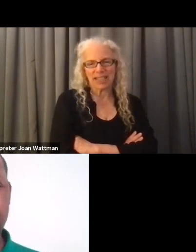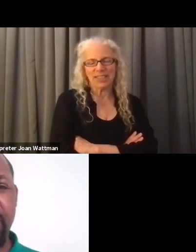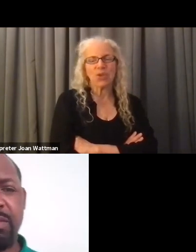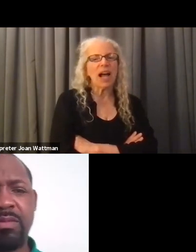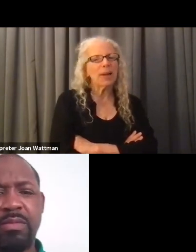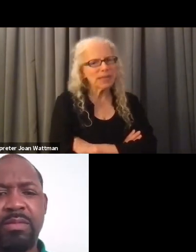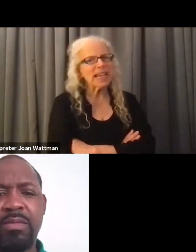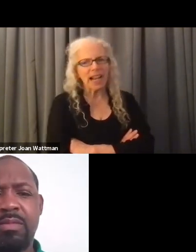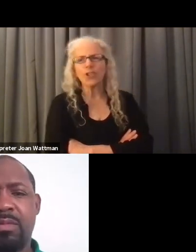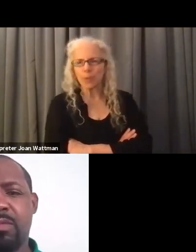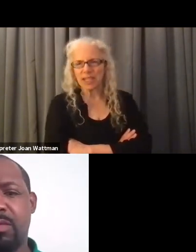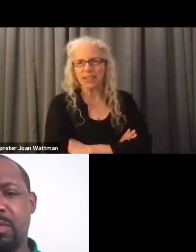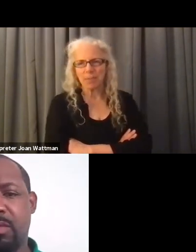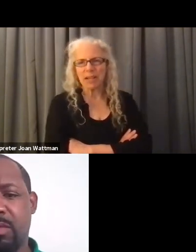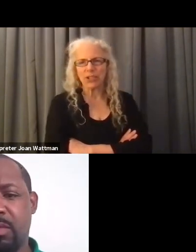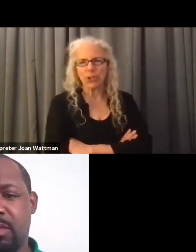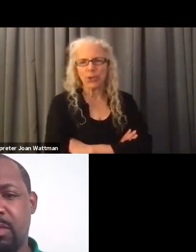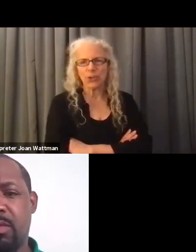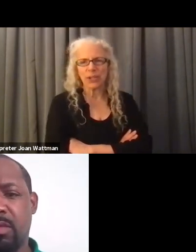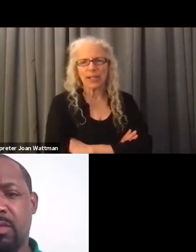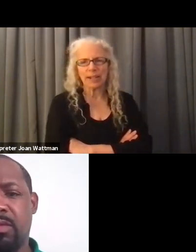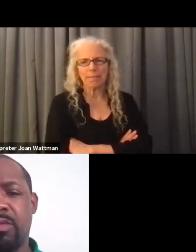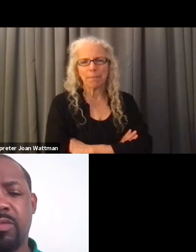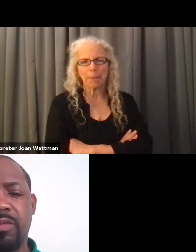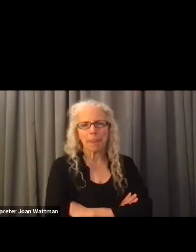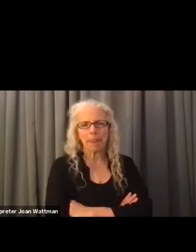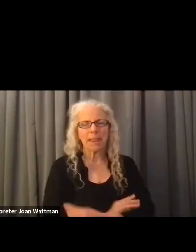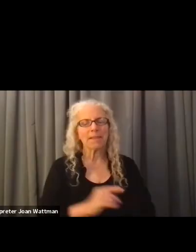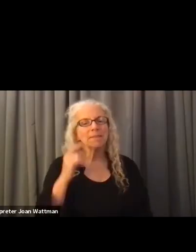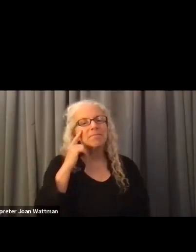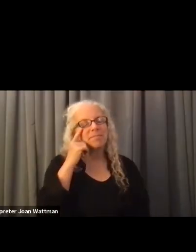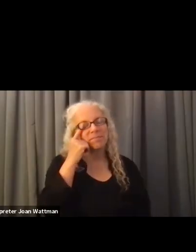Rhode Island. So I would say October sounds the best too.